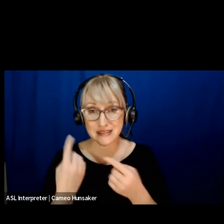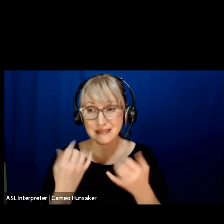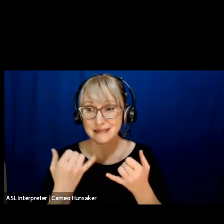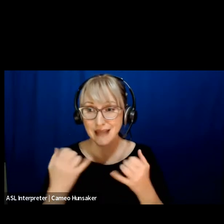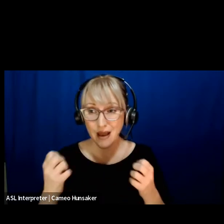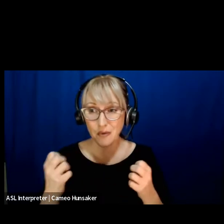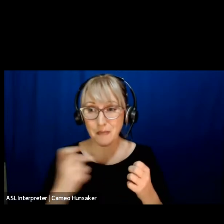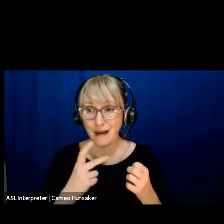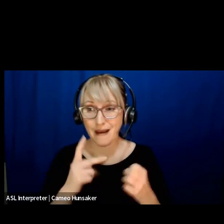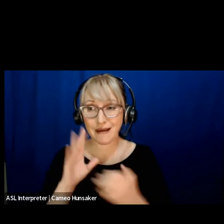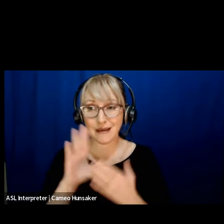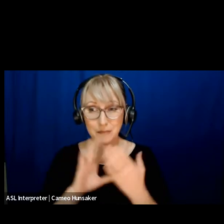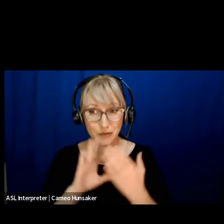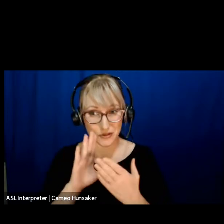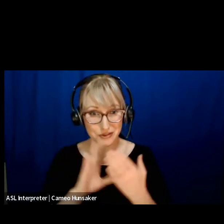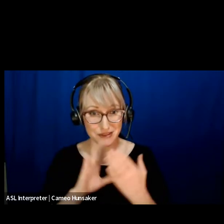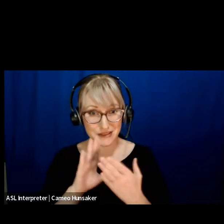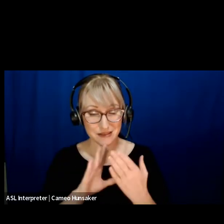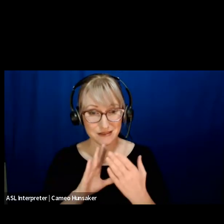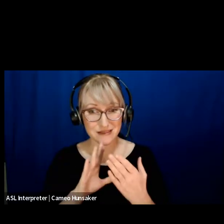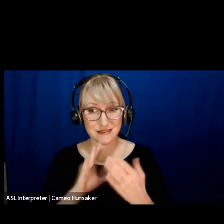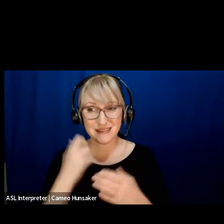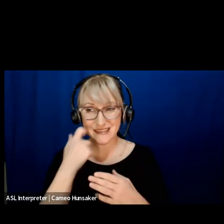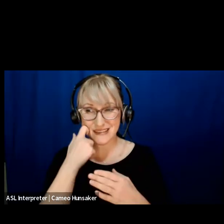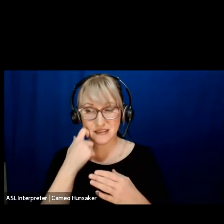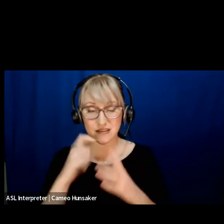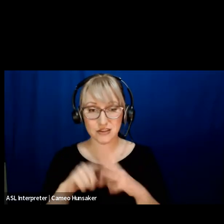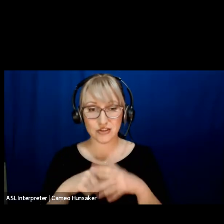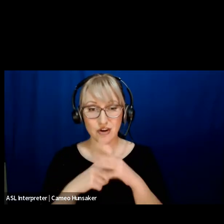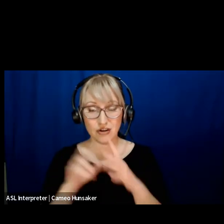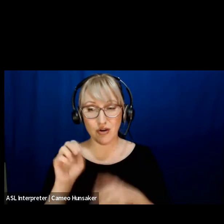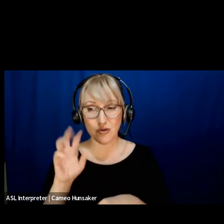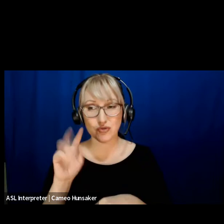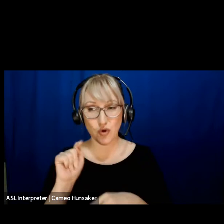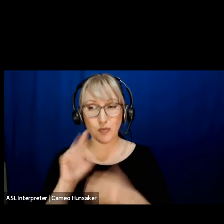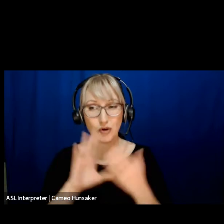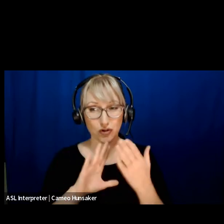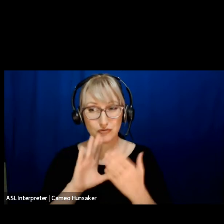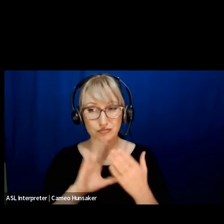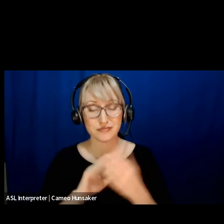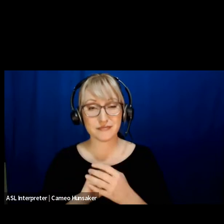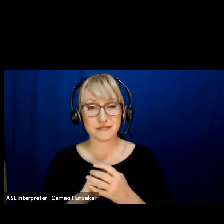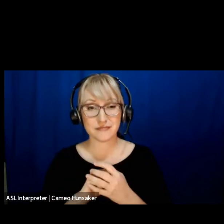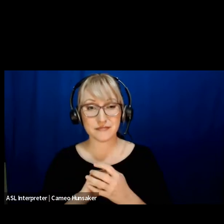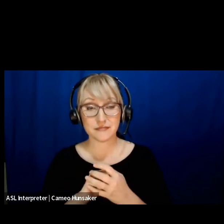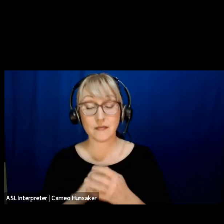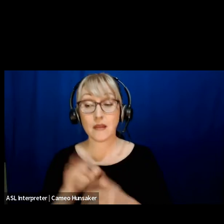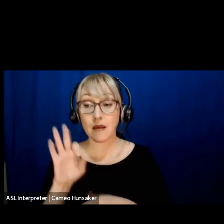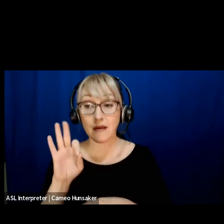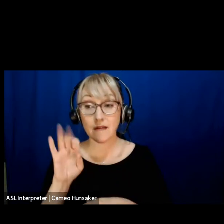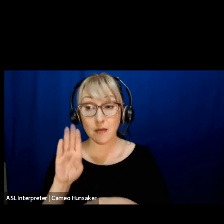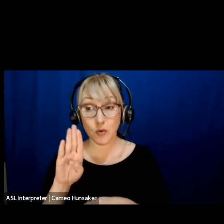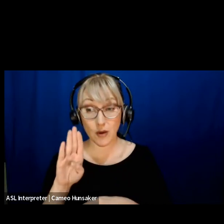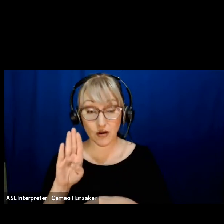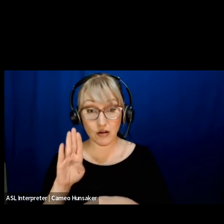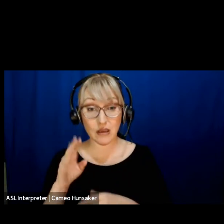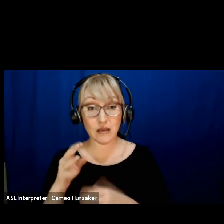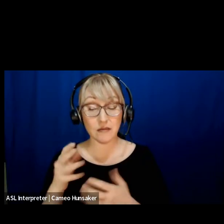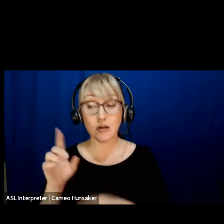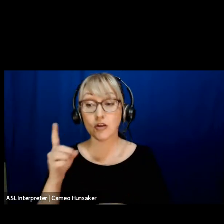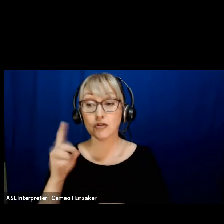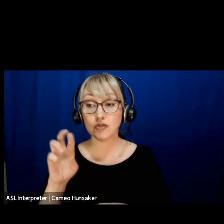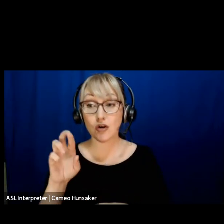in-person meetings back in October. We had in February, Dr. Susan Schmidt came